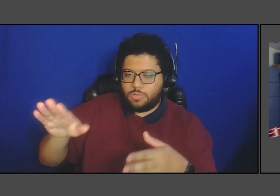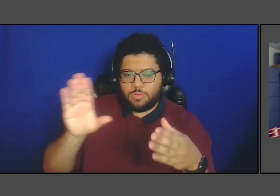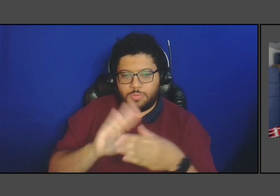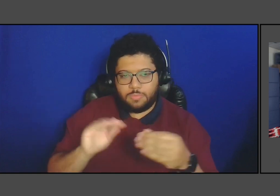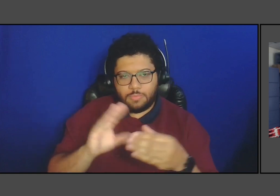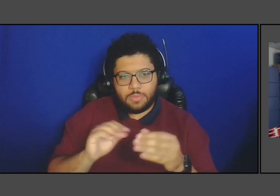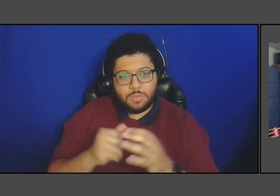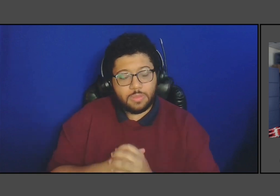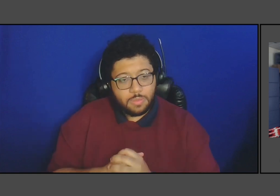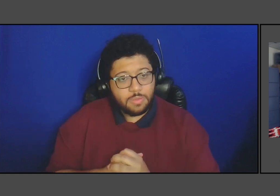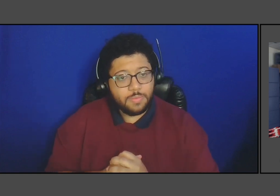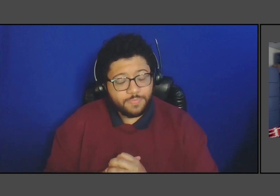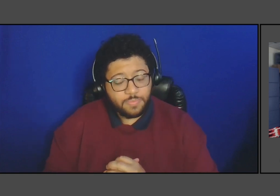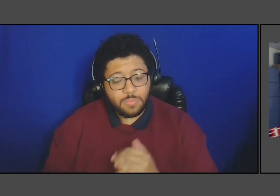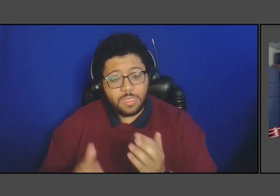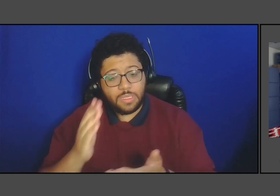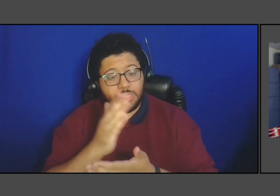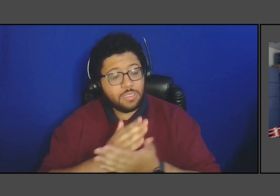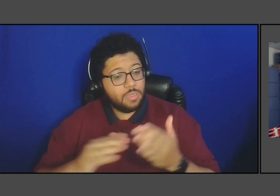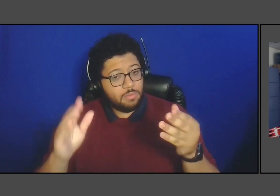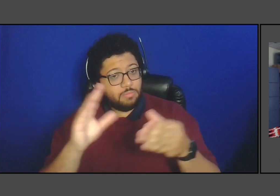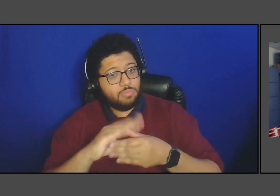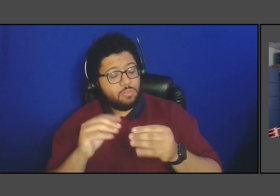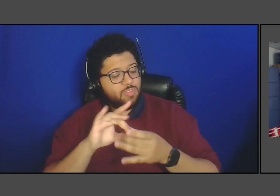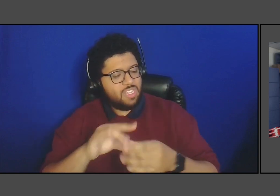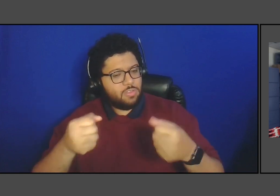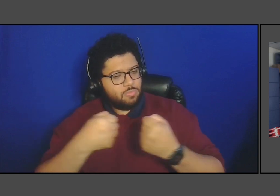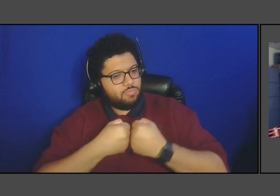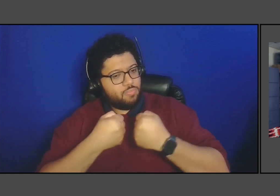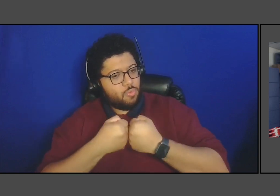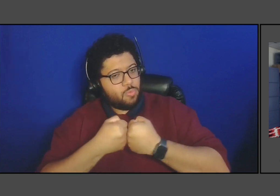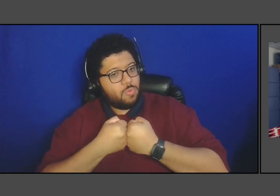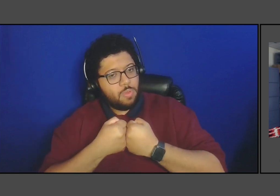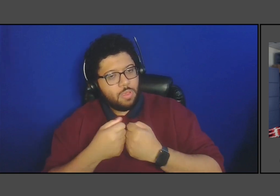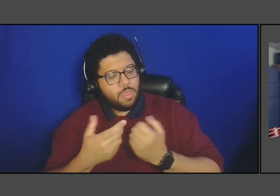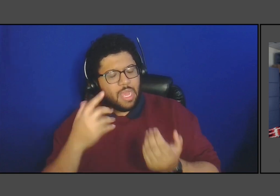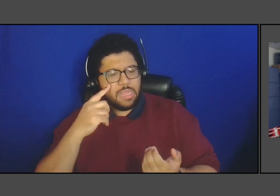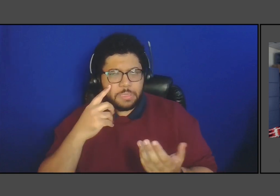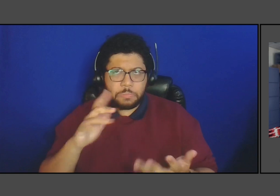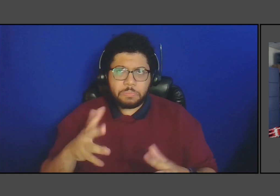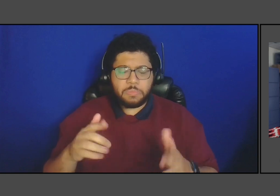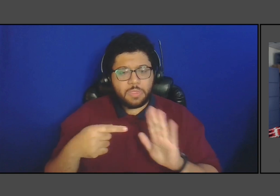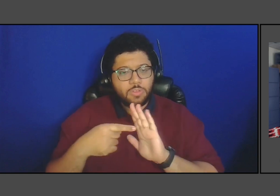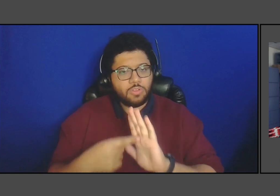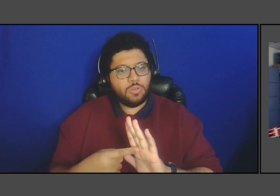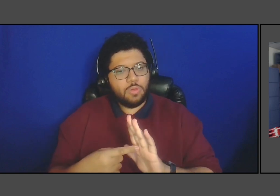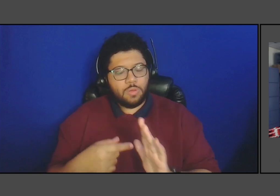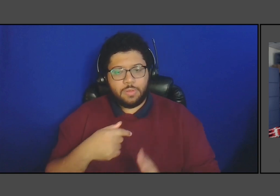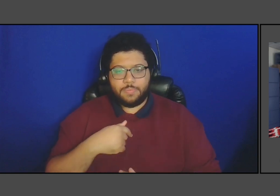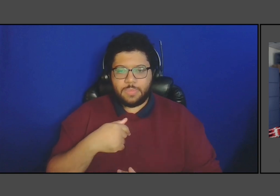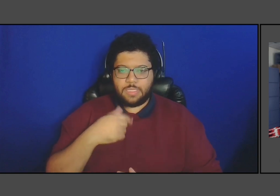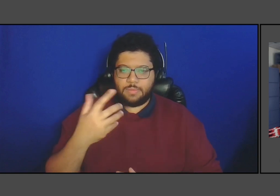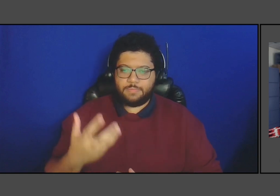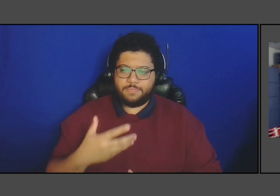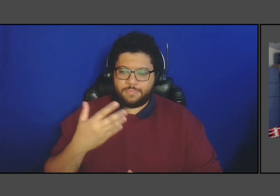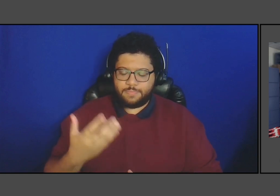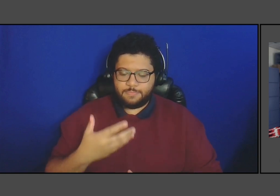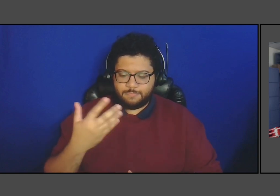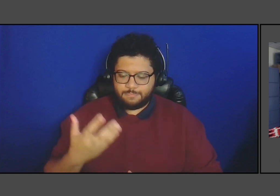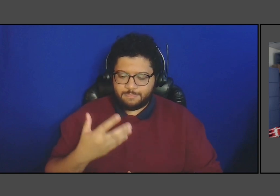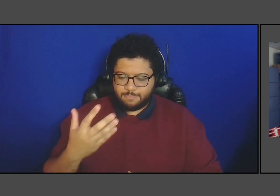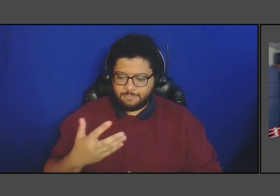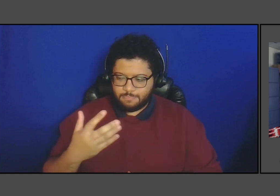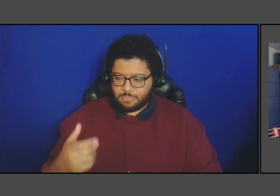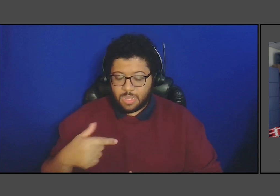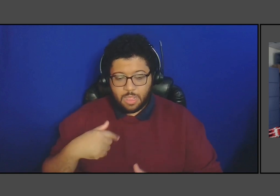stories I remember about the border that I think kind of showed me being a product of the Native and Chicano